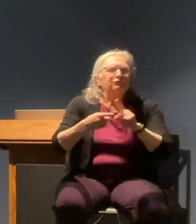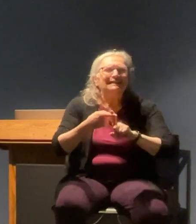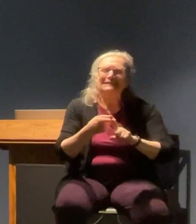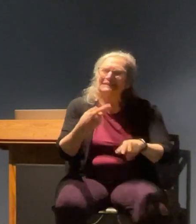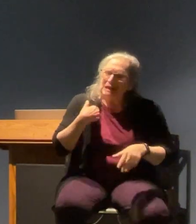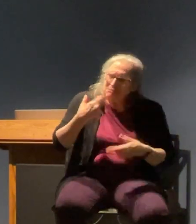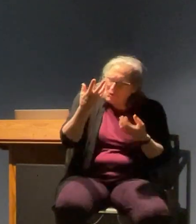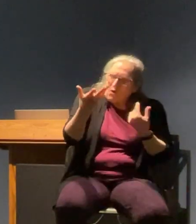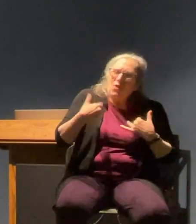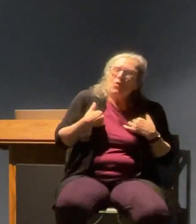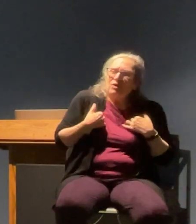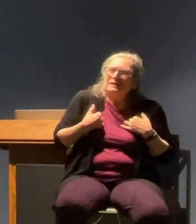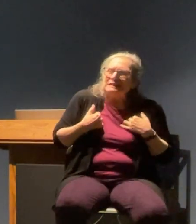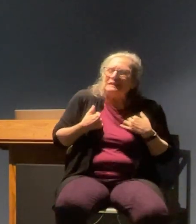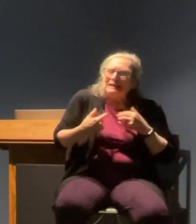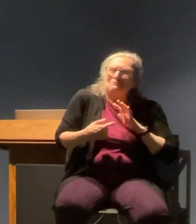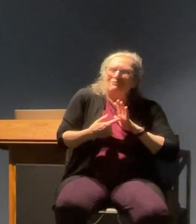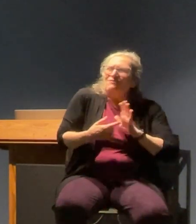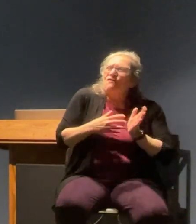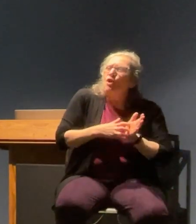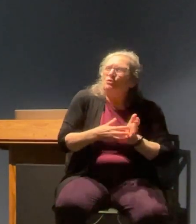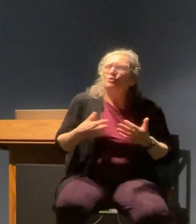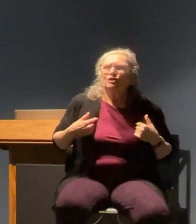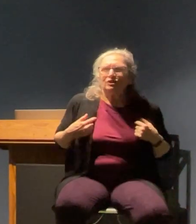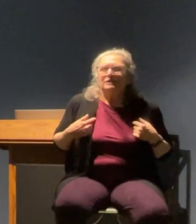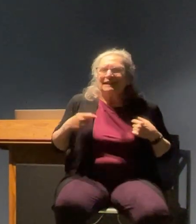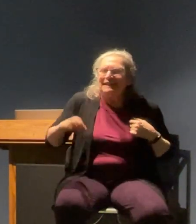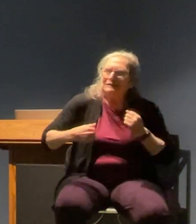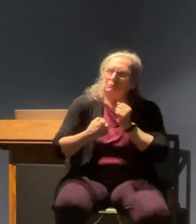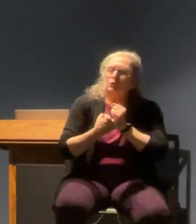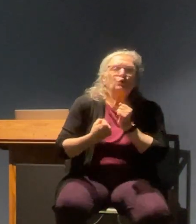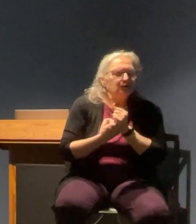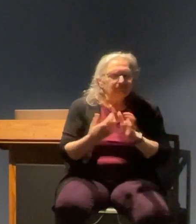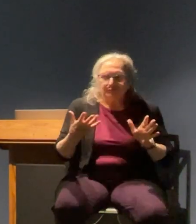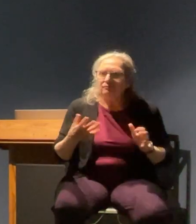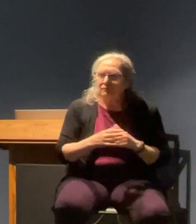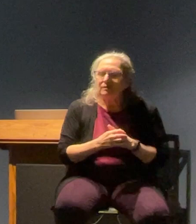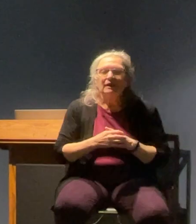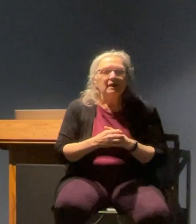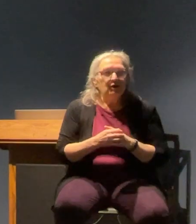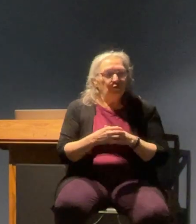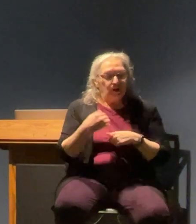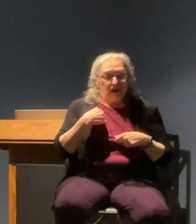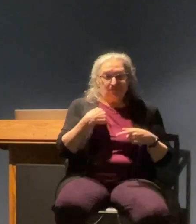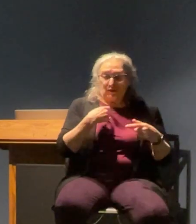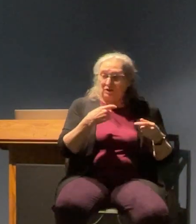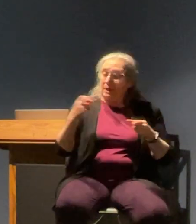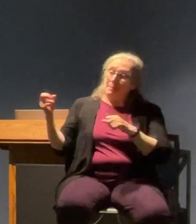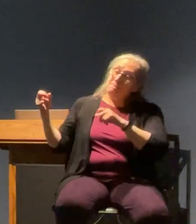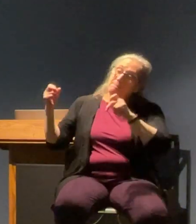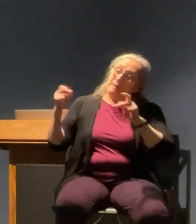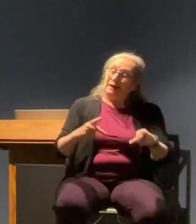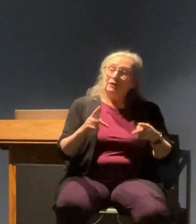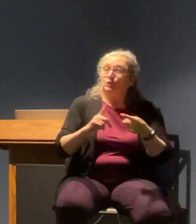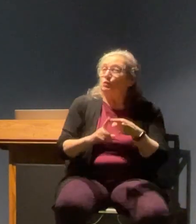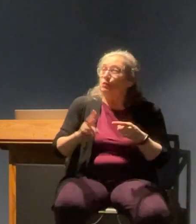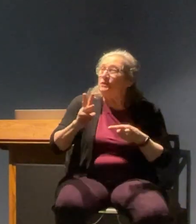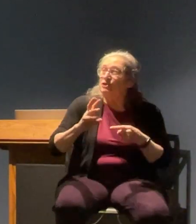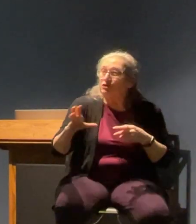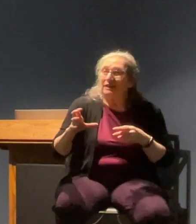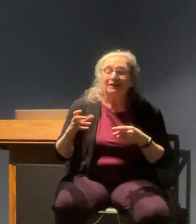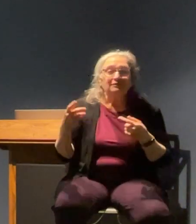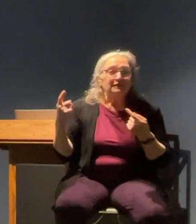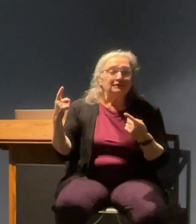Long story short, that support system that I had made me realize that many coming back to Westchester from incarceration don't have. So